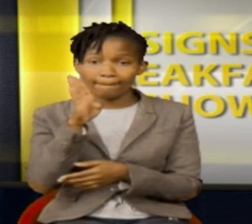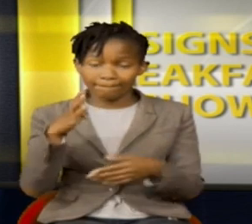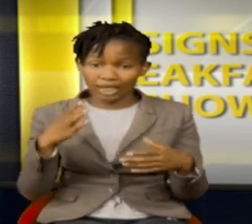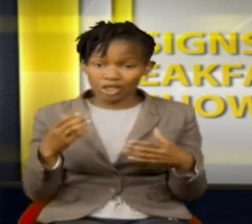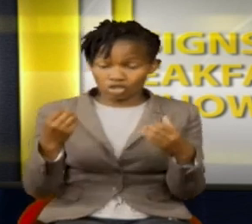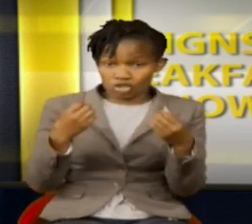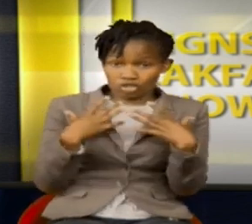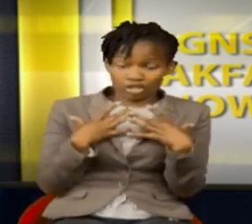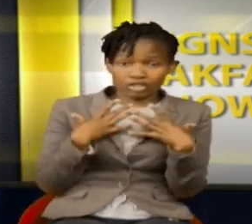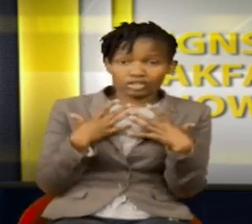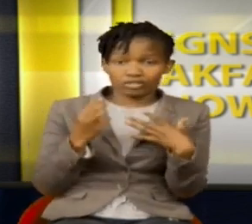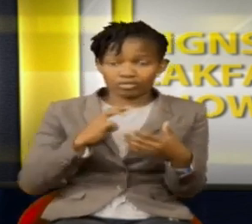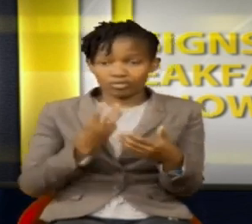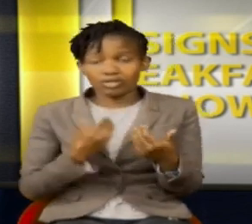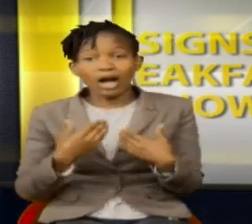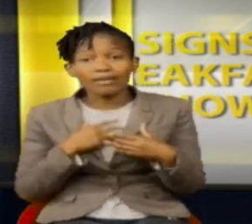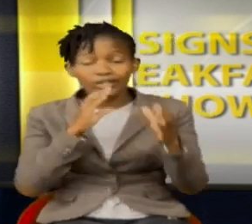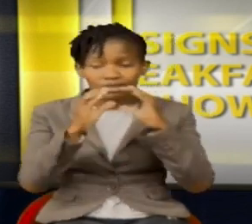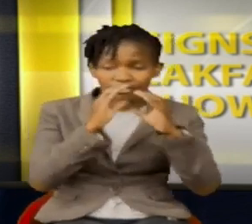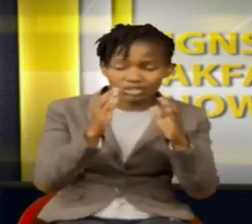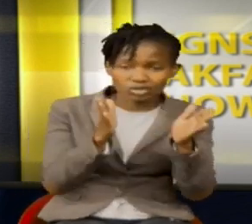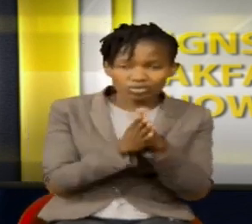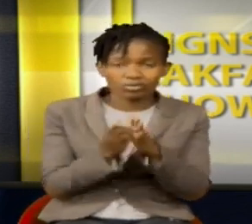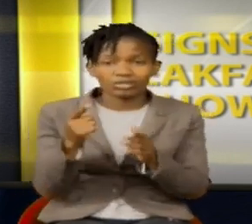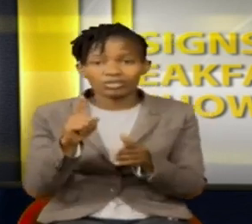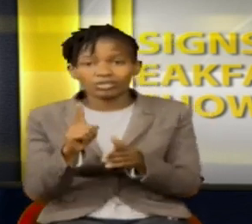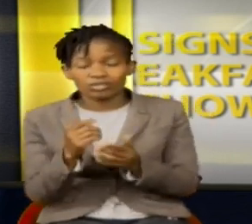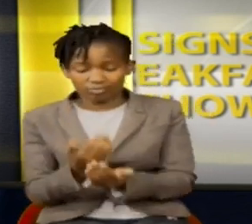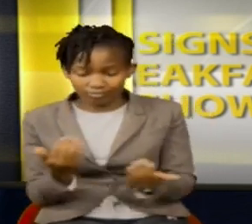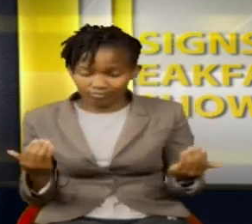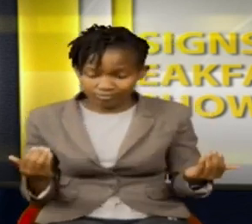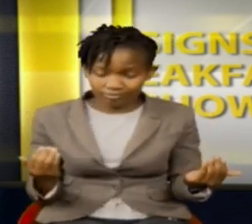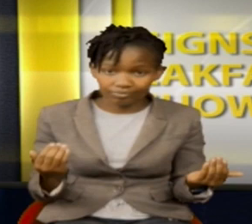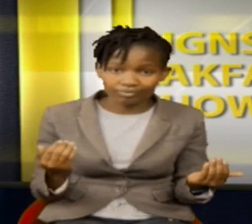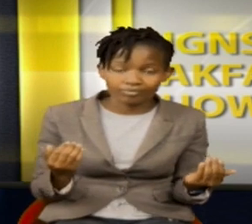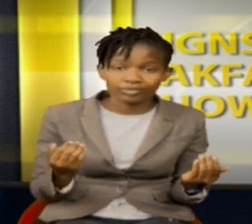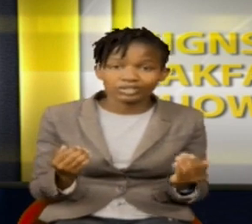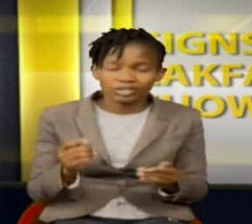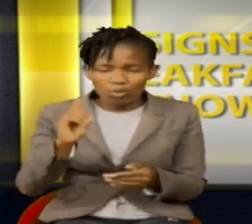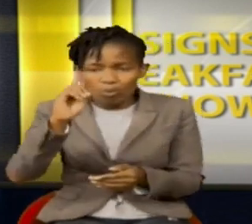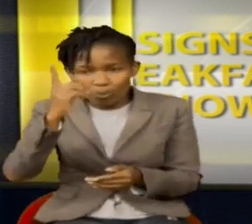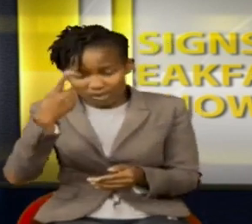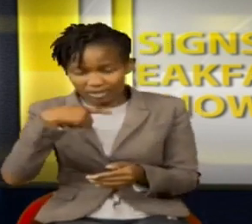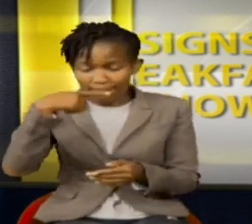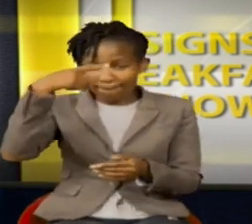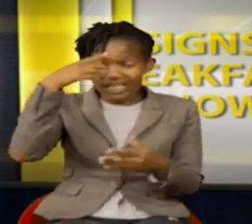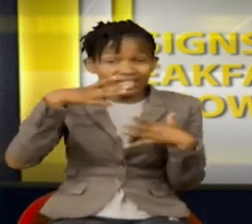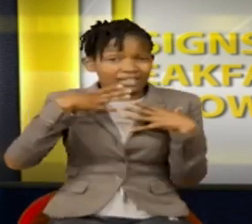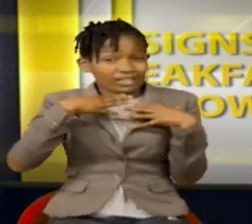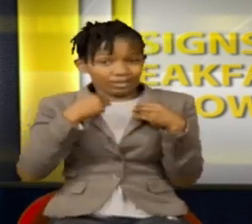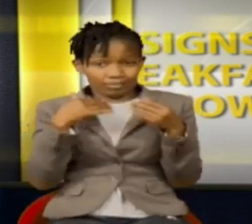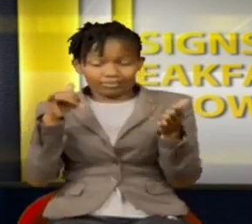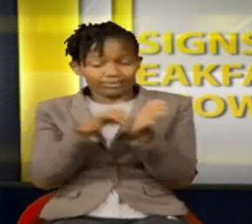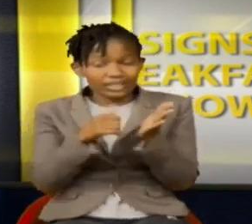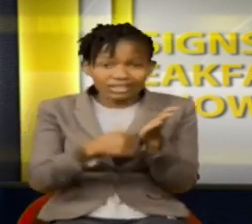committed to having this conversation with your teens. Yes. And I think once parents accept that this is a problem and they